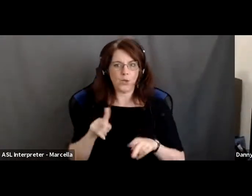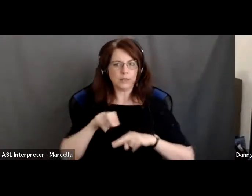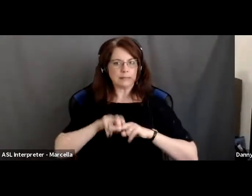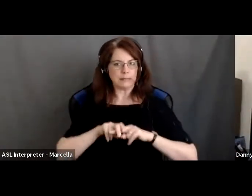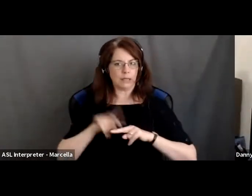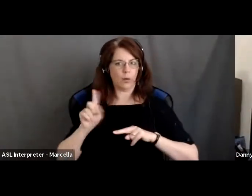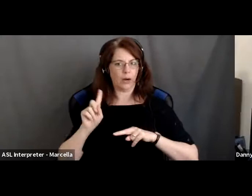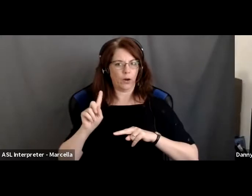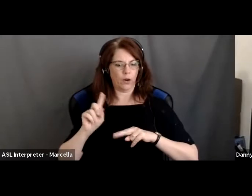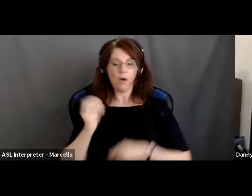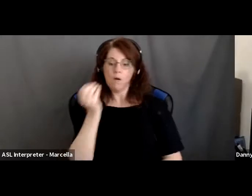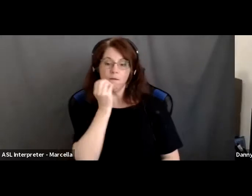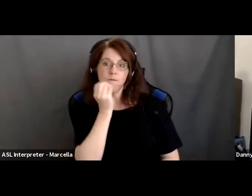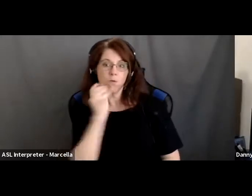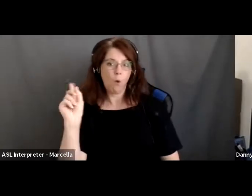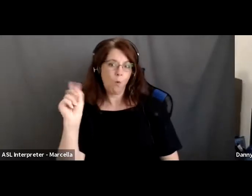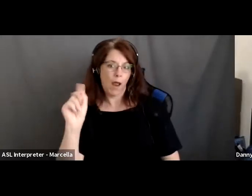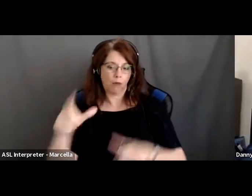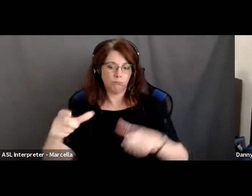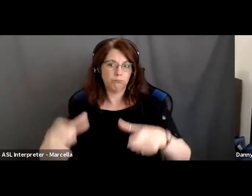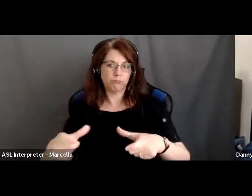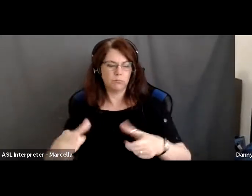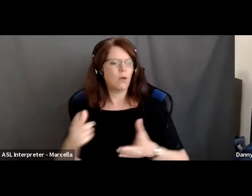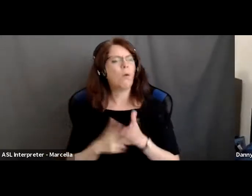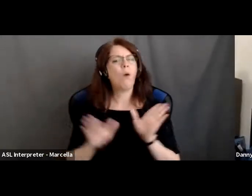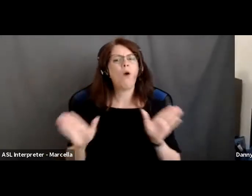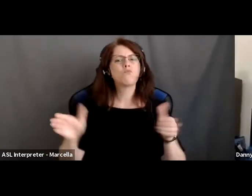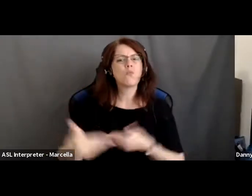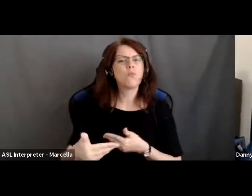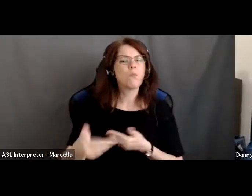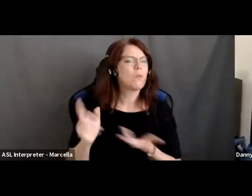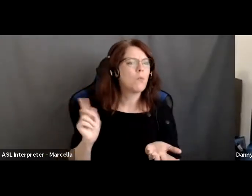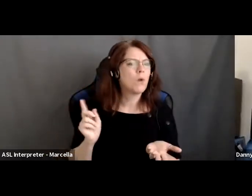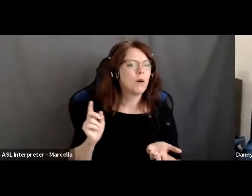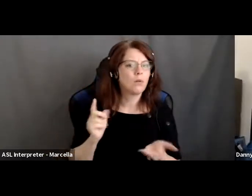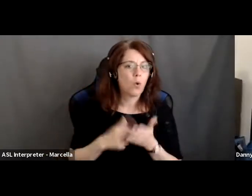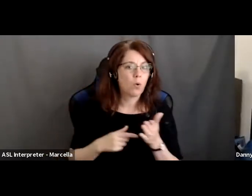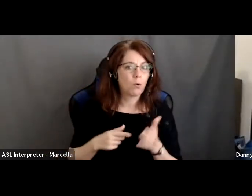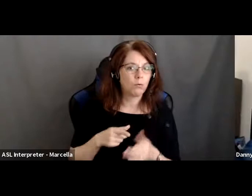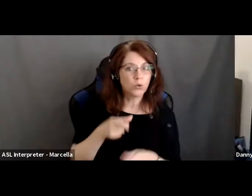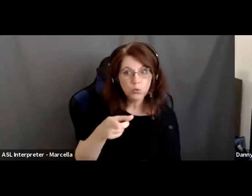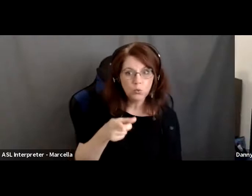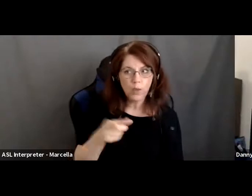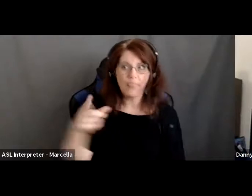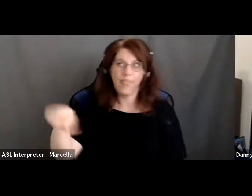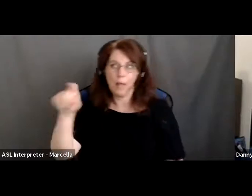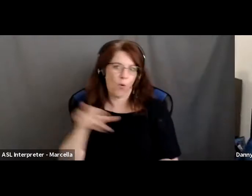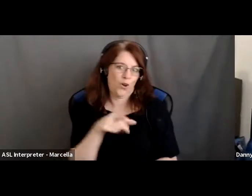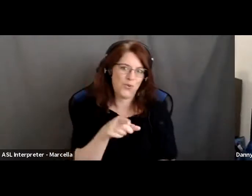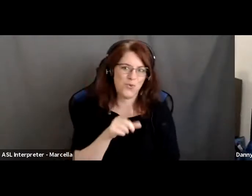is the food sitting? What room are they in, or are you in when you're eating?